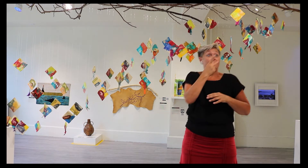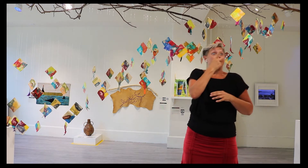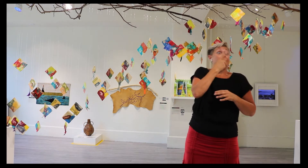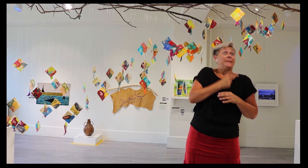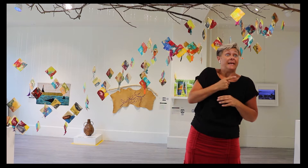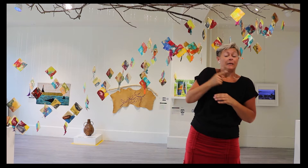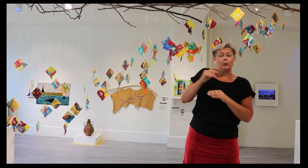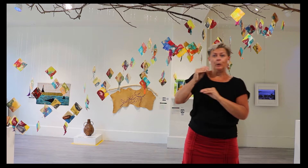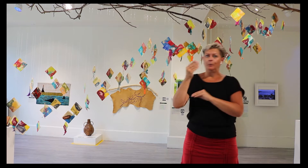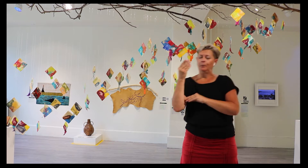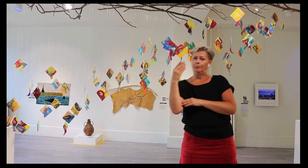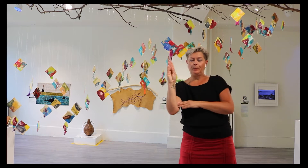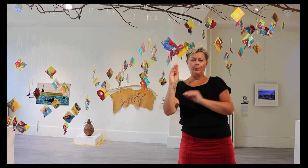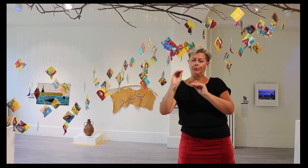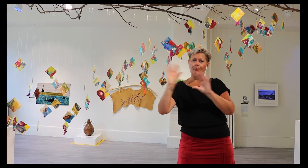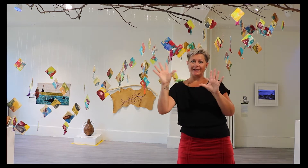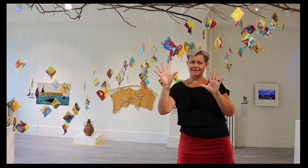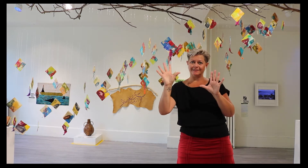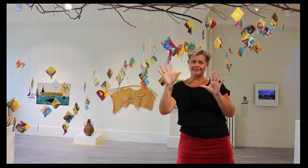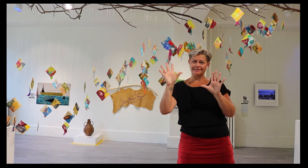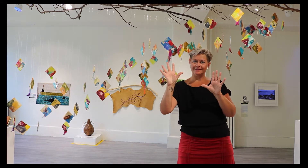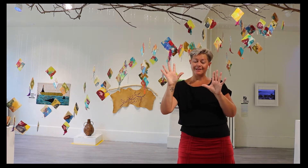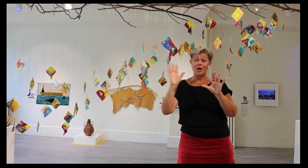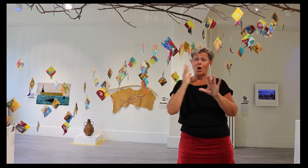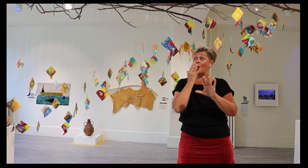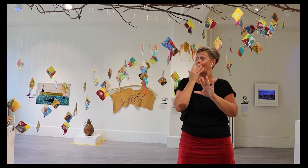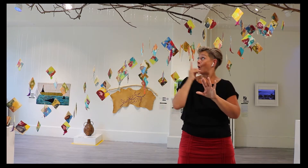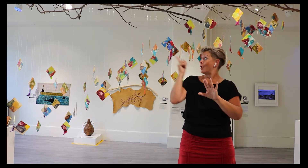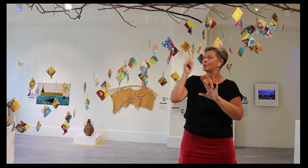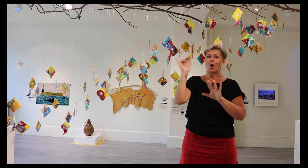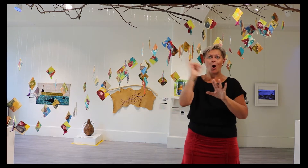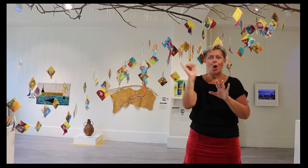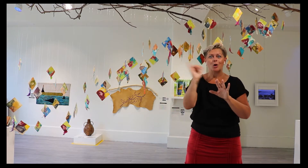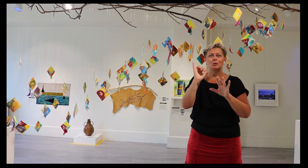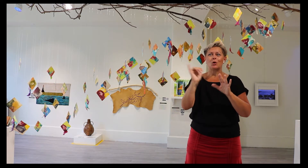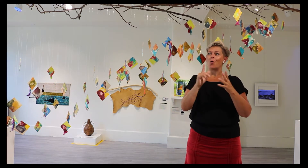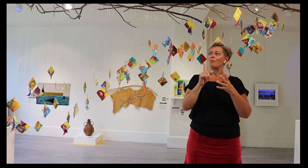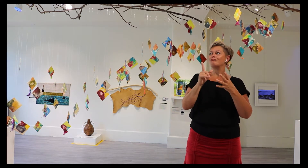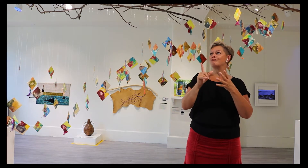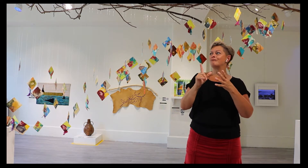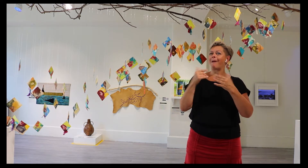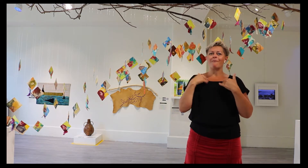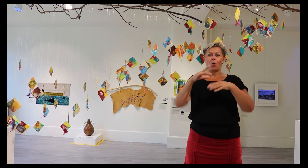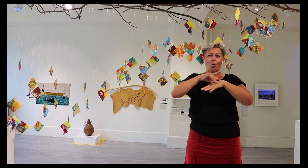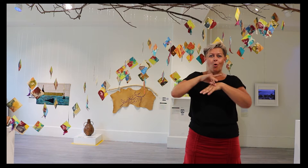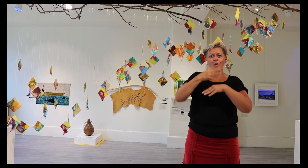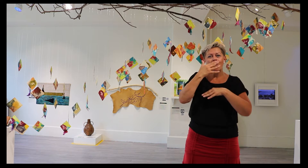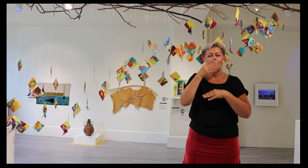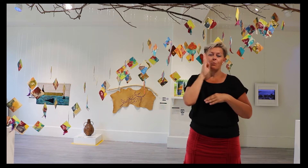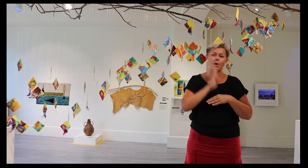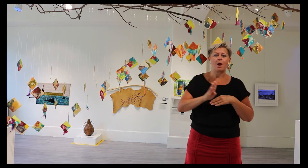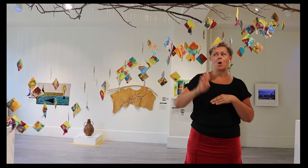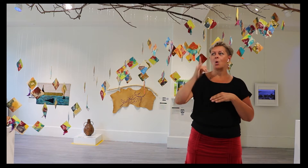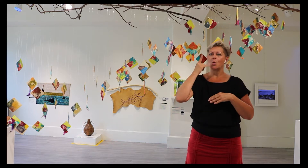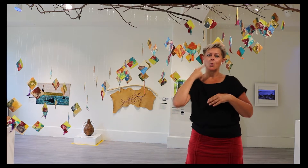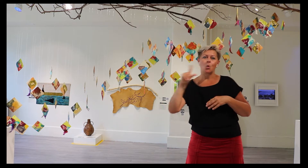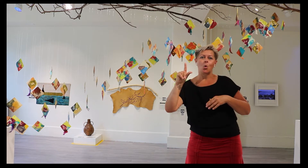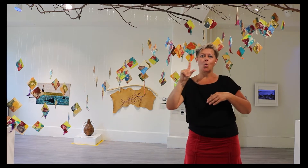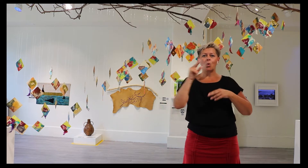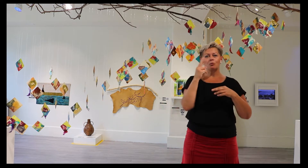pink to brilliant blue. As well, the colors range through a spectrum of the more earthy colors of browns, golds,